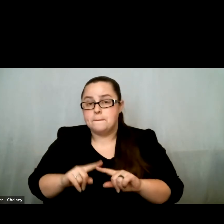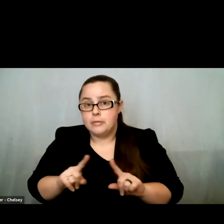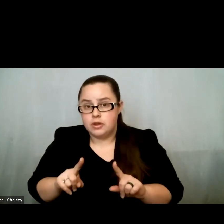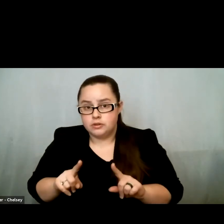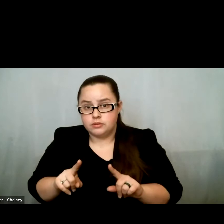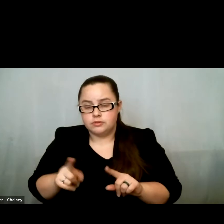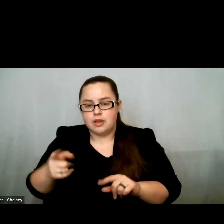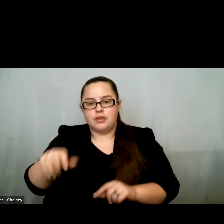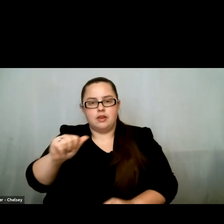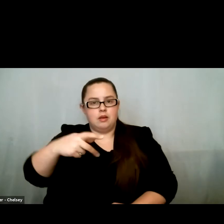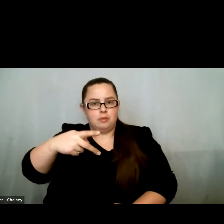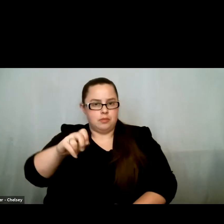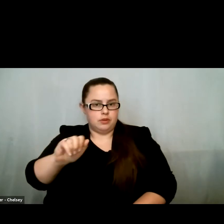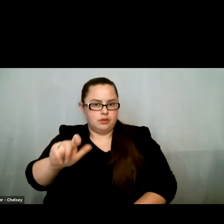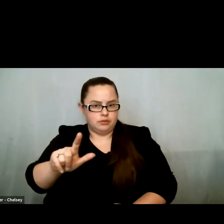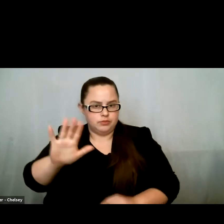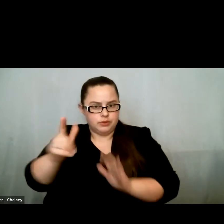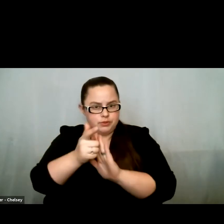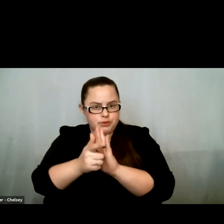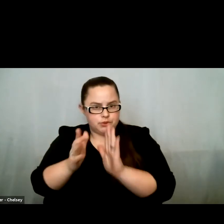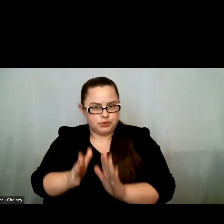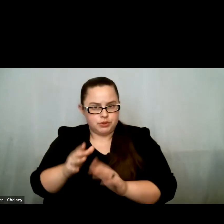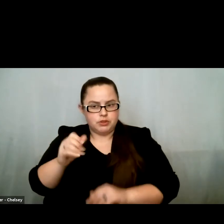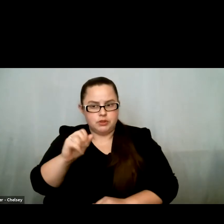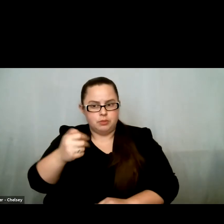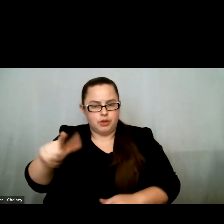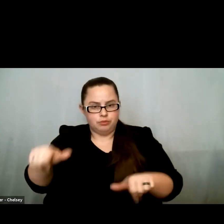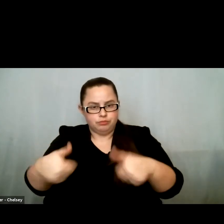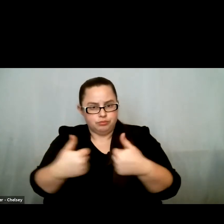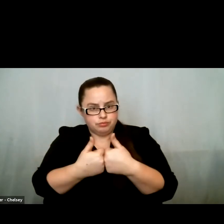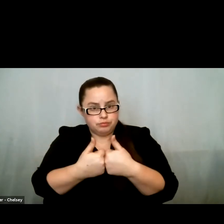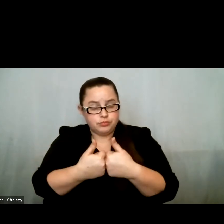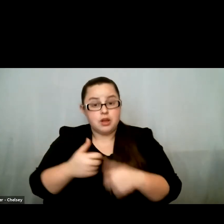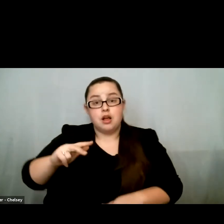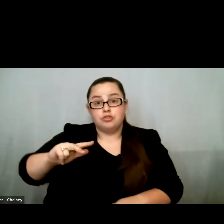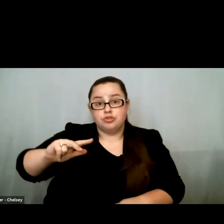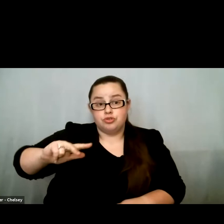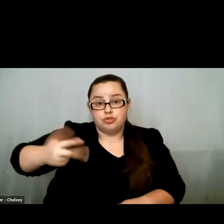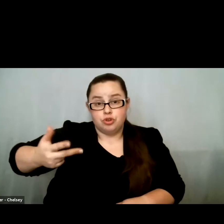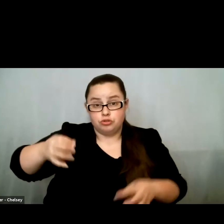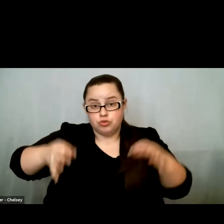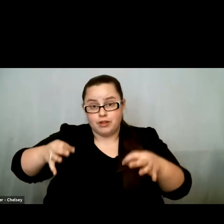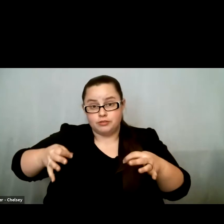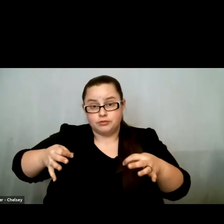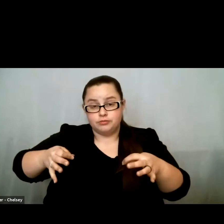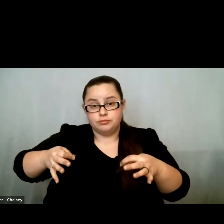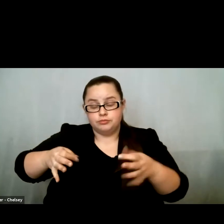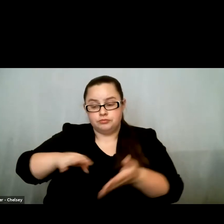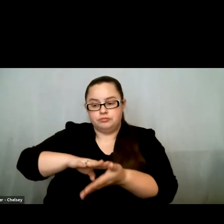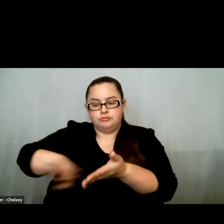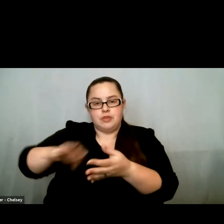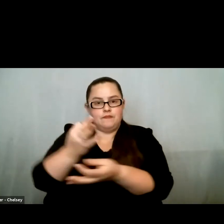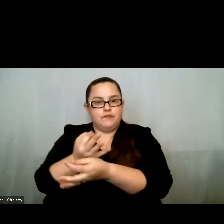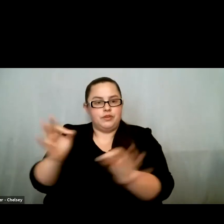they appealed, their attorneys appealed. And on the third trial, the men were freed. So they didn't